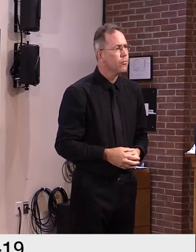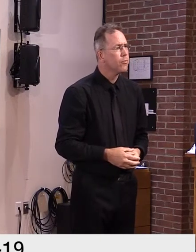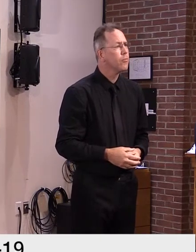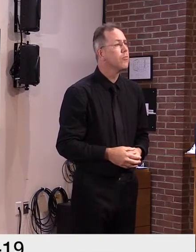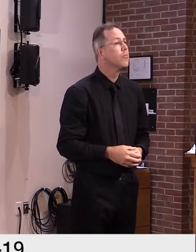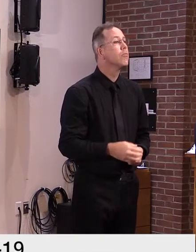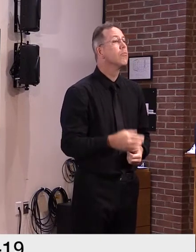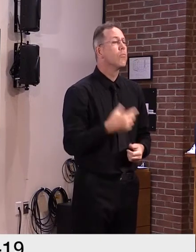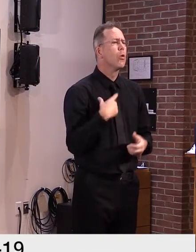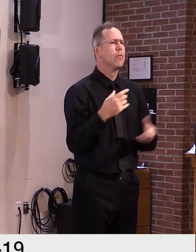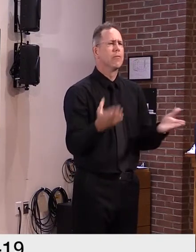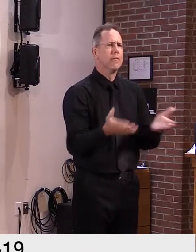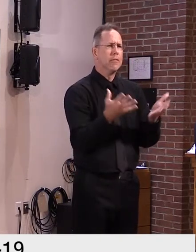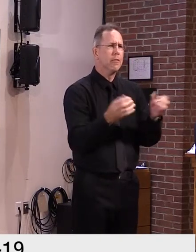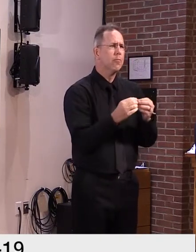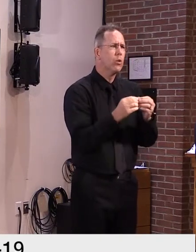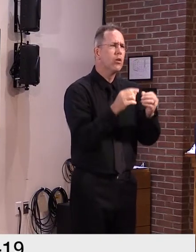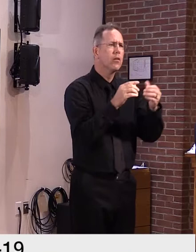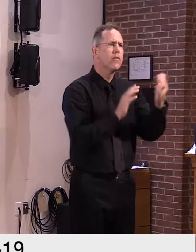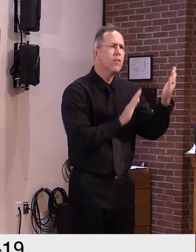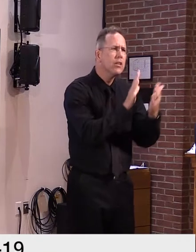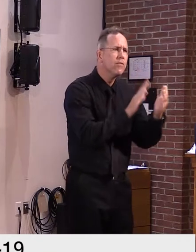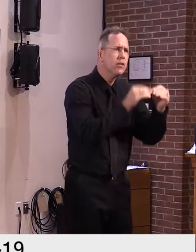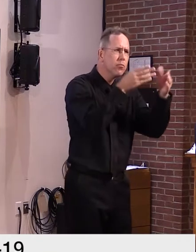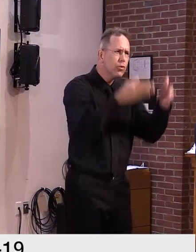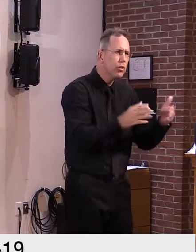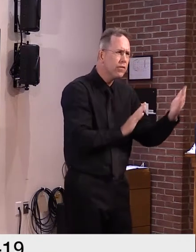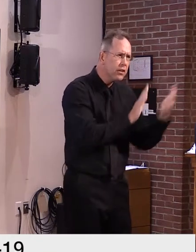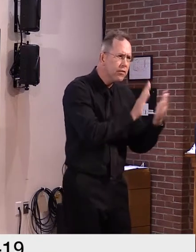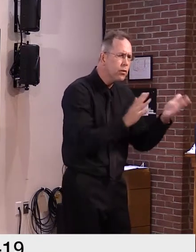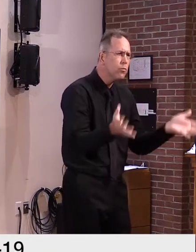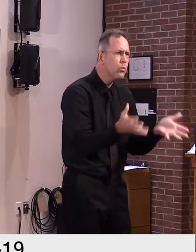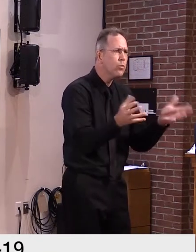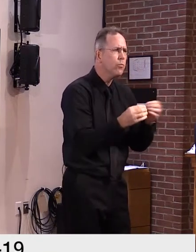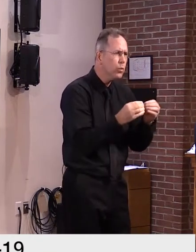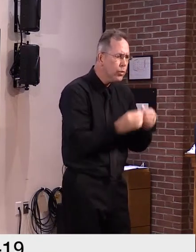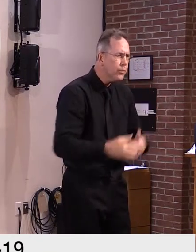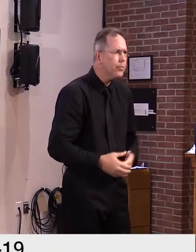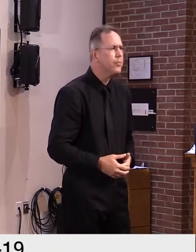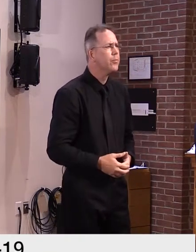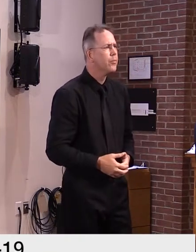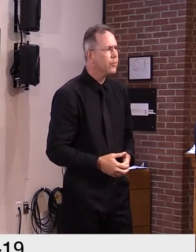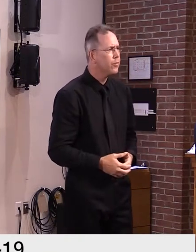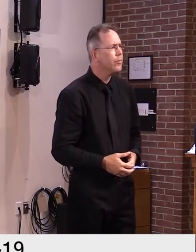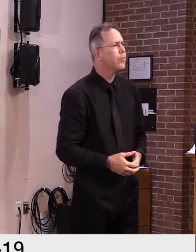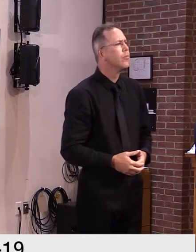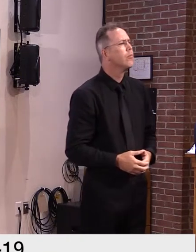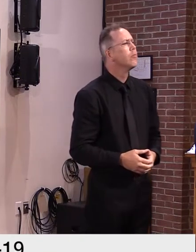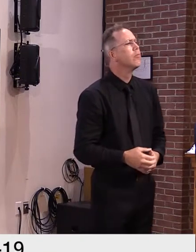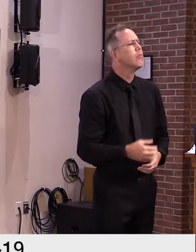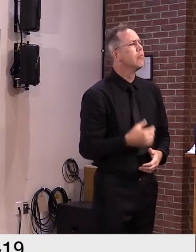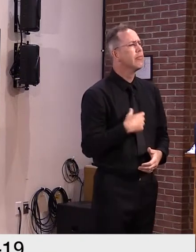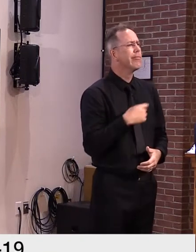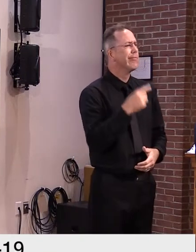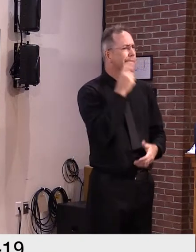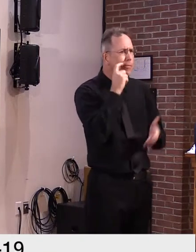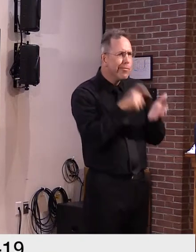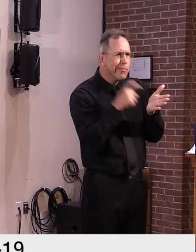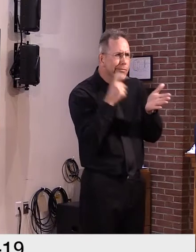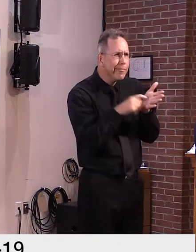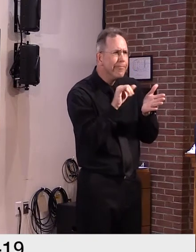really pointing their systems to start to address the impact of the emergency on students. And that's where the work before us now lies. And I